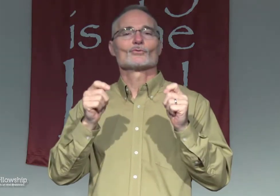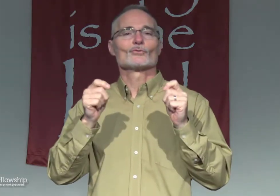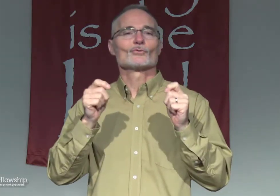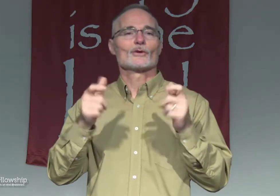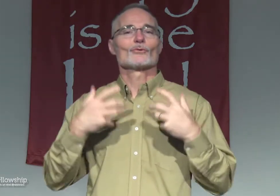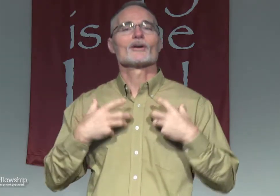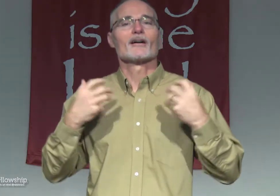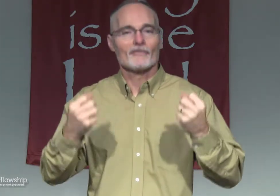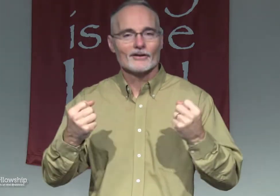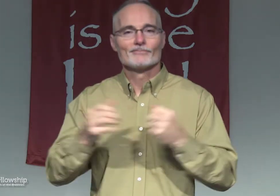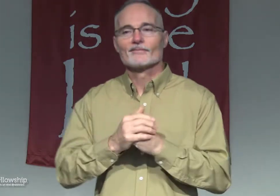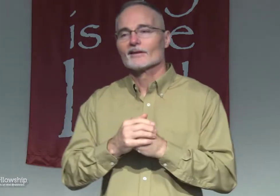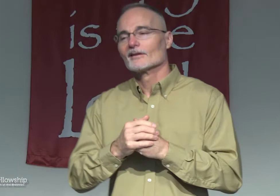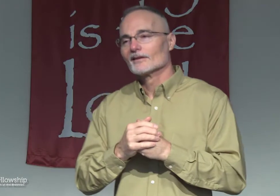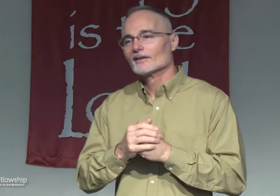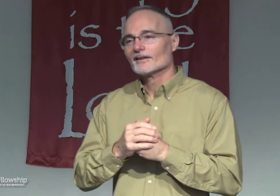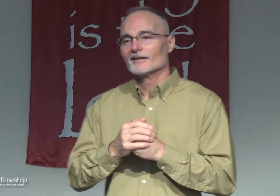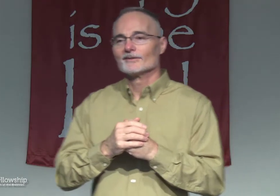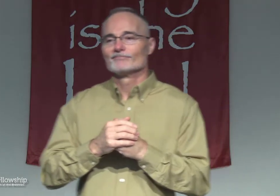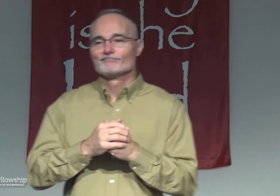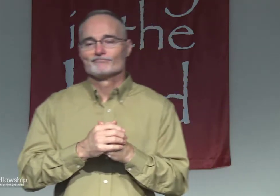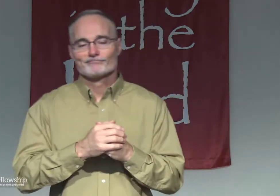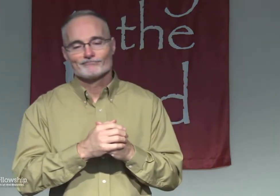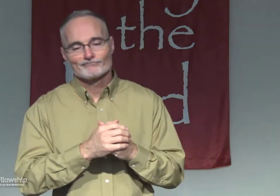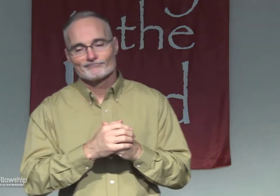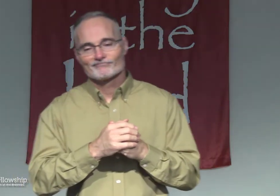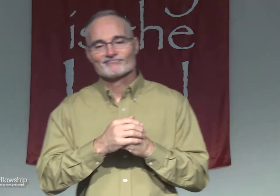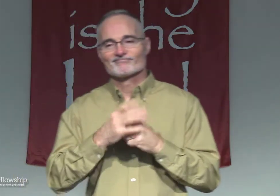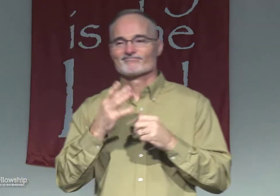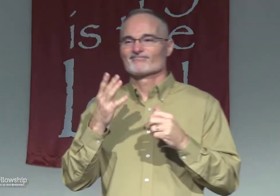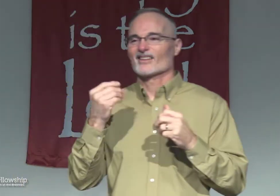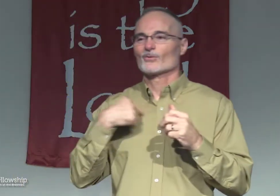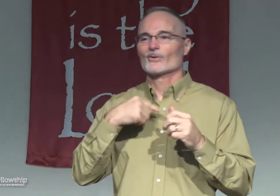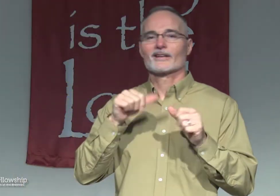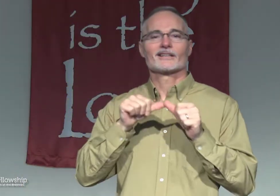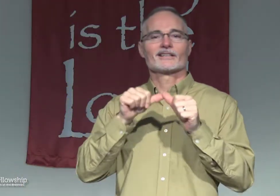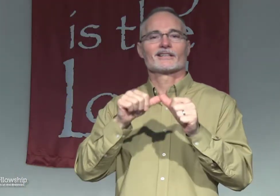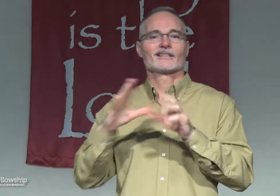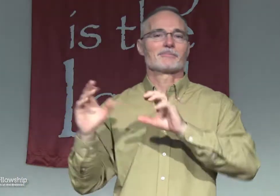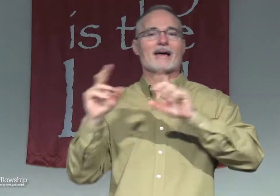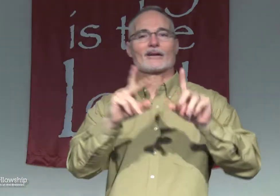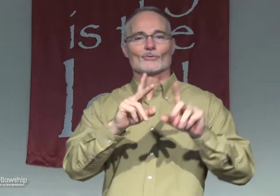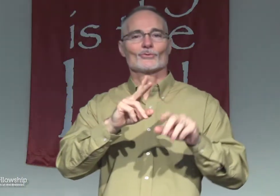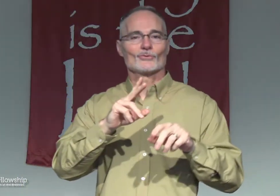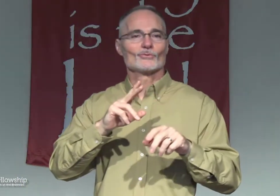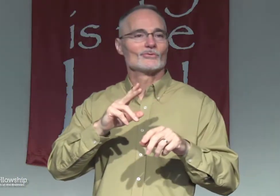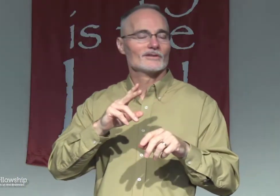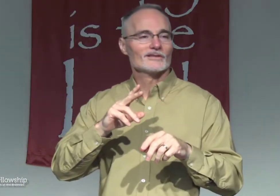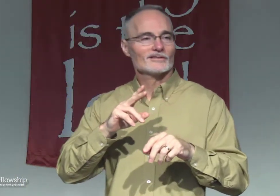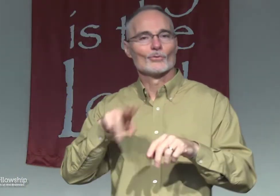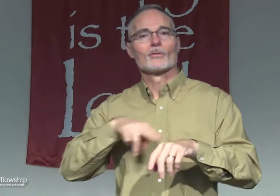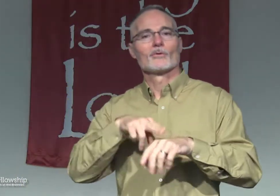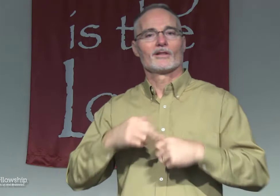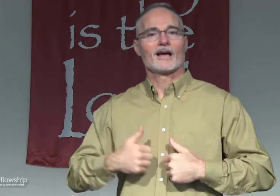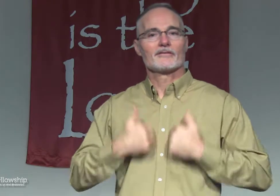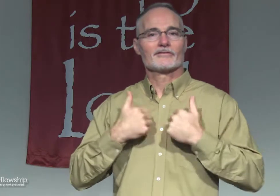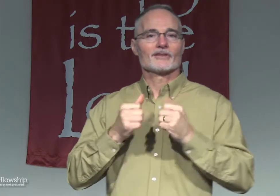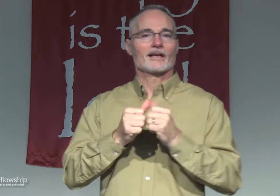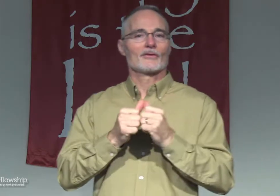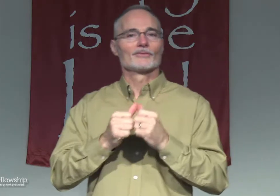And, you know, we pray for a quick recovery for them. We, you know, we want to continue to